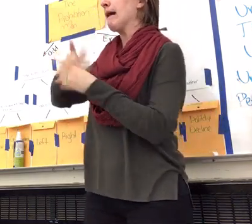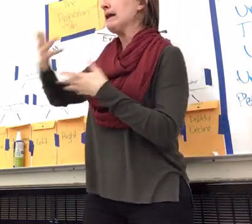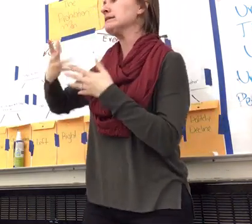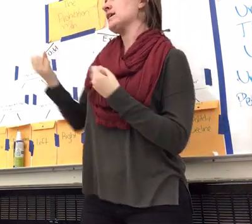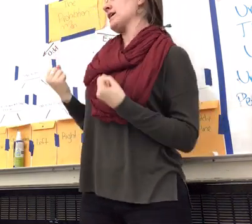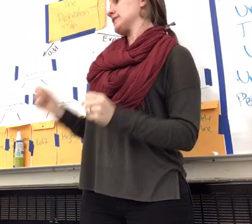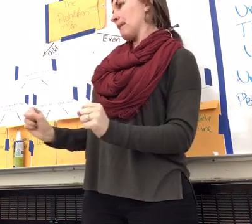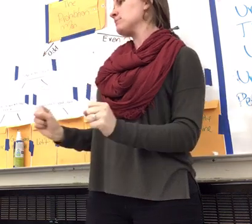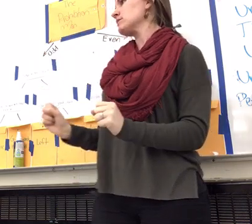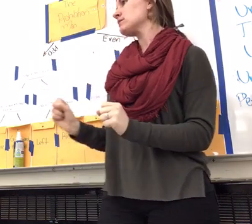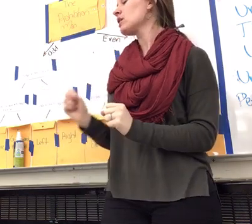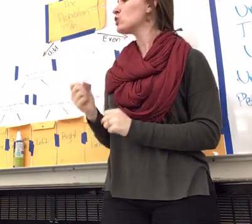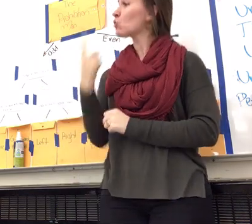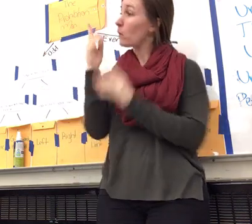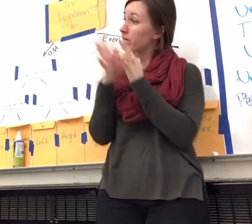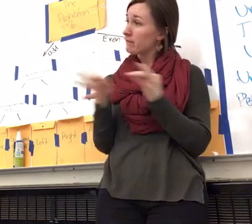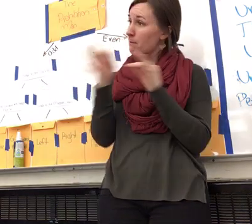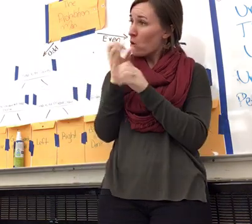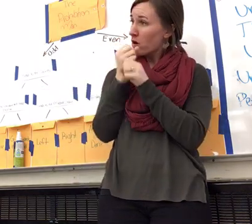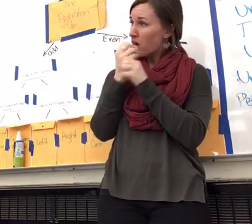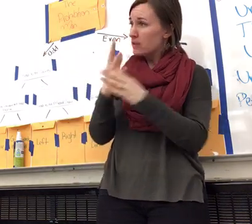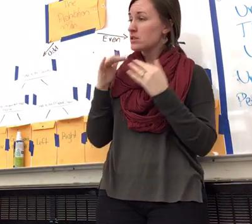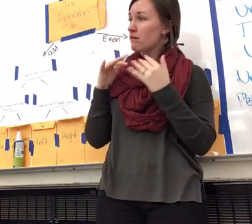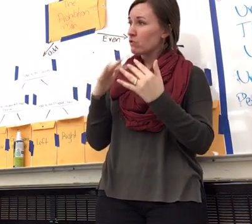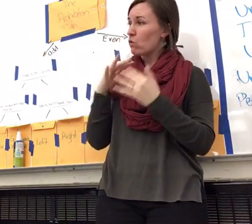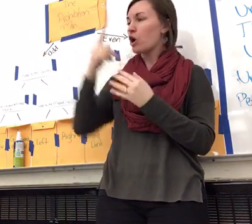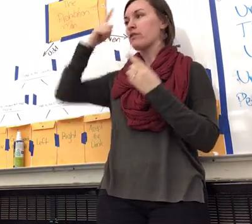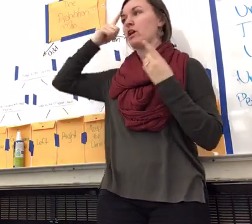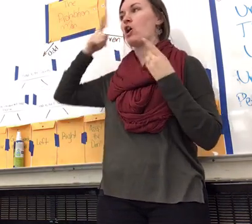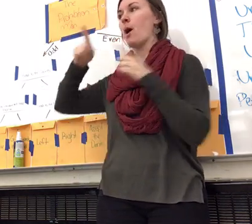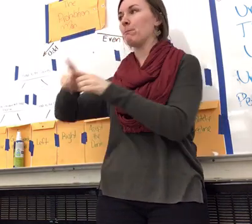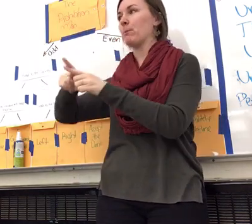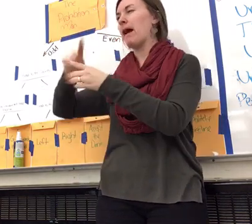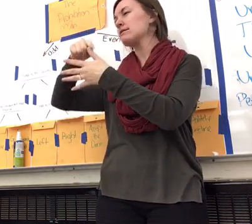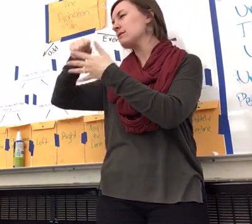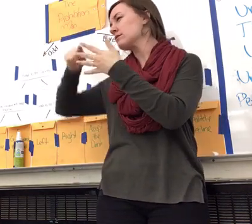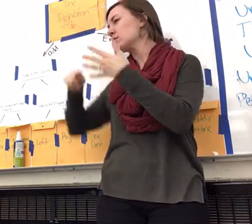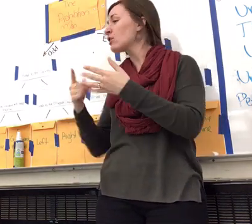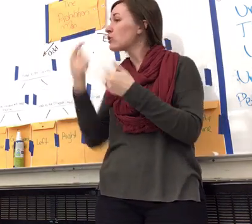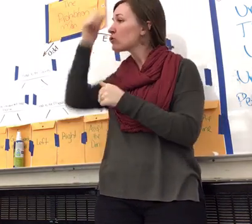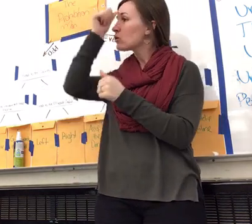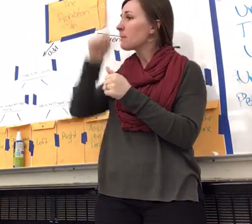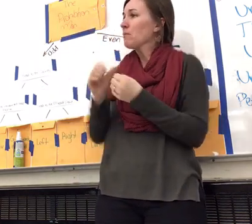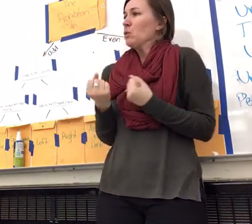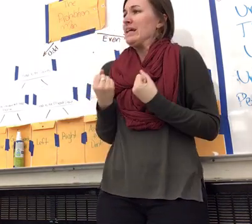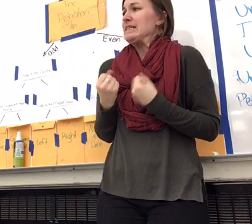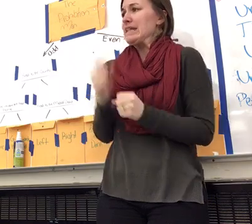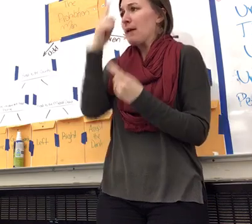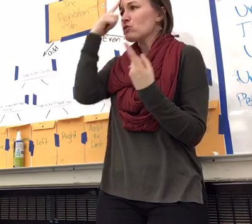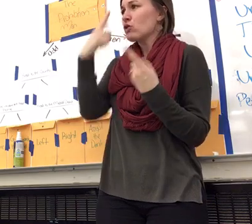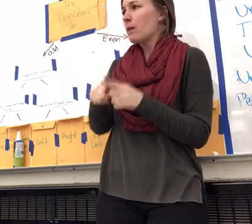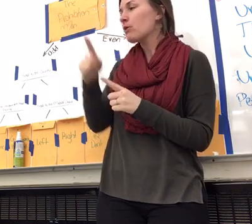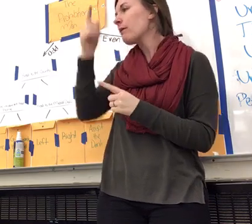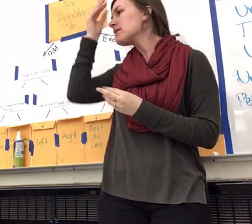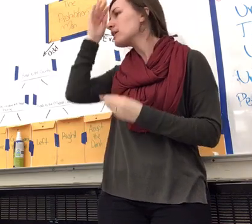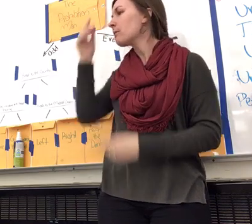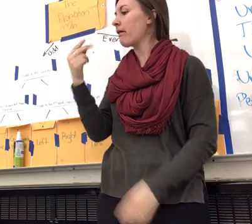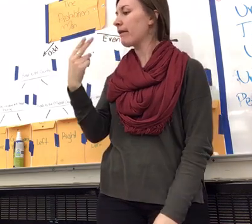important causes of the war are the compromises. So we attempt at compromising. Think Henry Clay, Compromise of